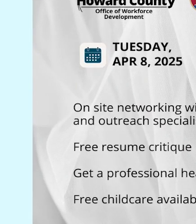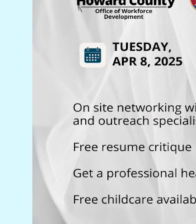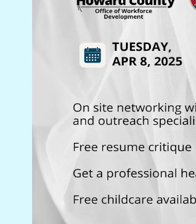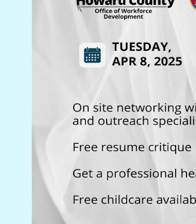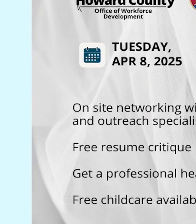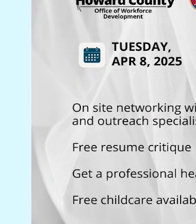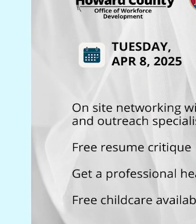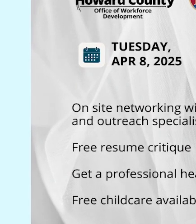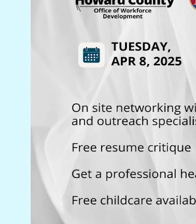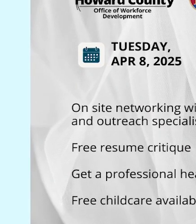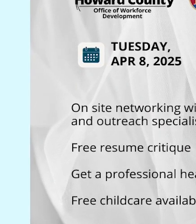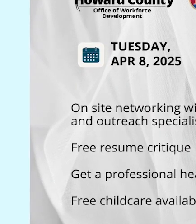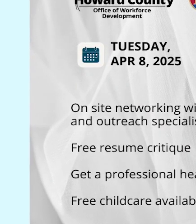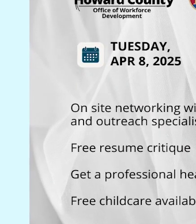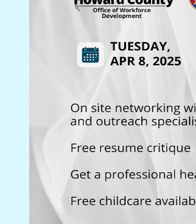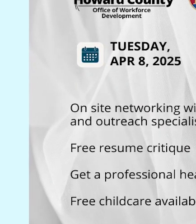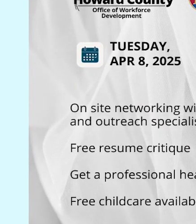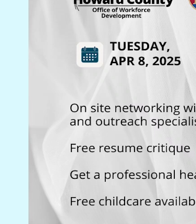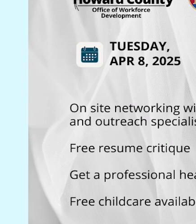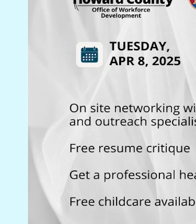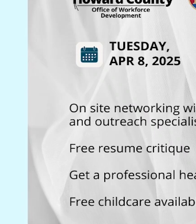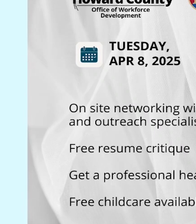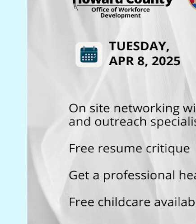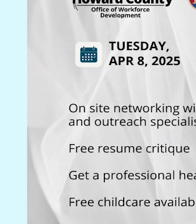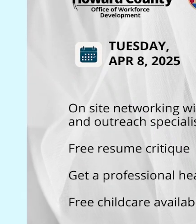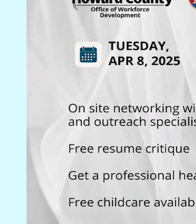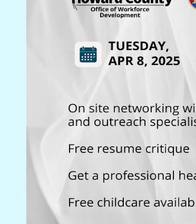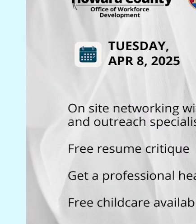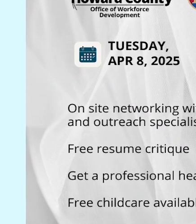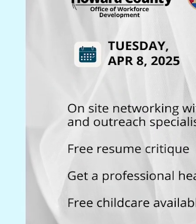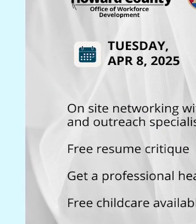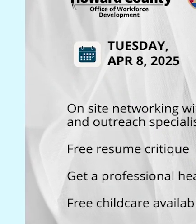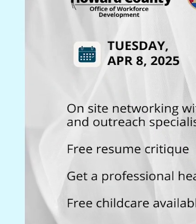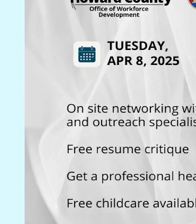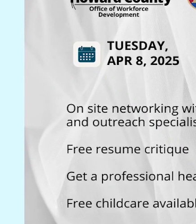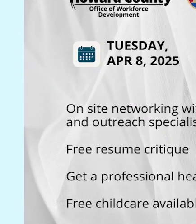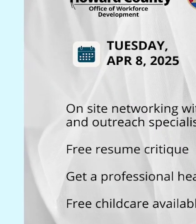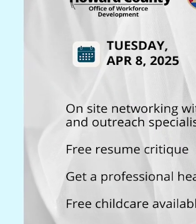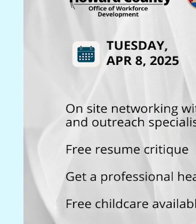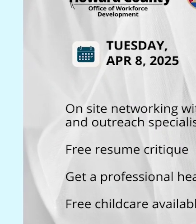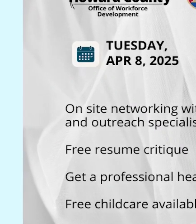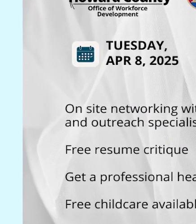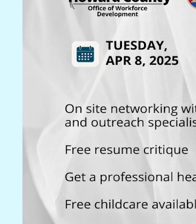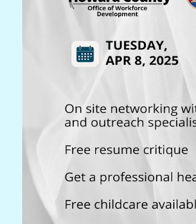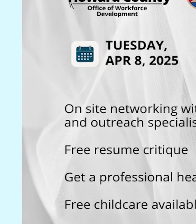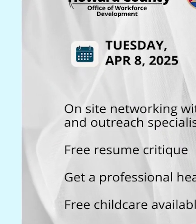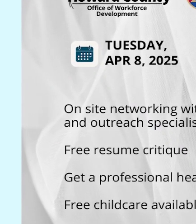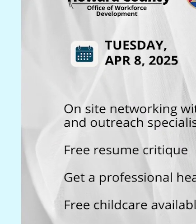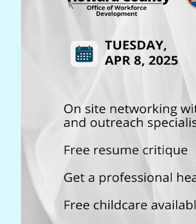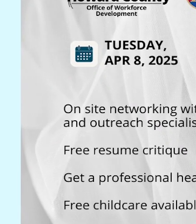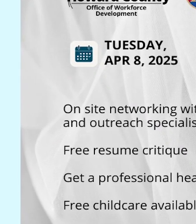Career Fair on April the 8th at 6 p.m., and it will be at Howard Community College's Burrill